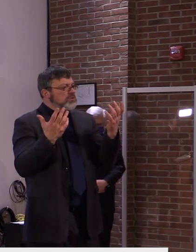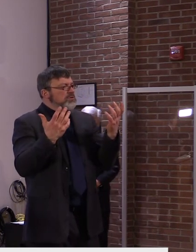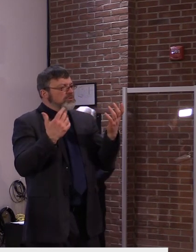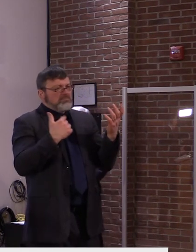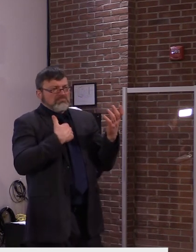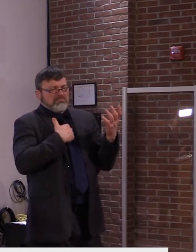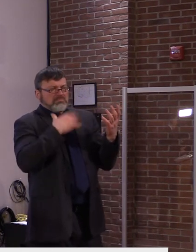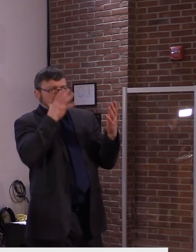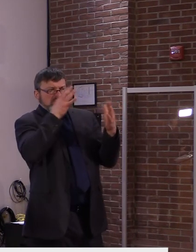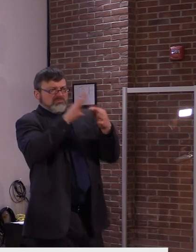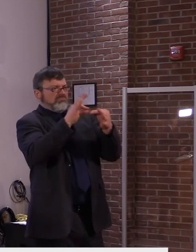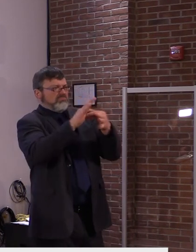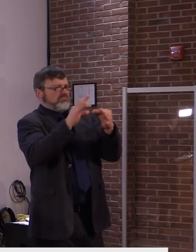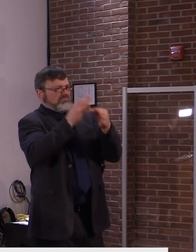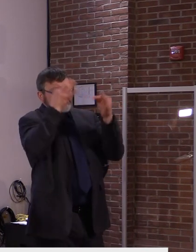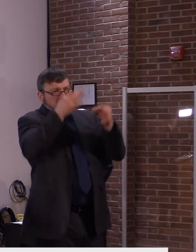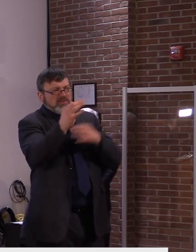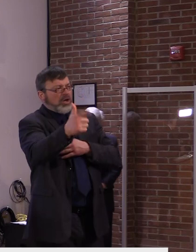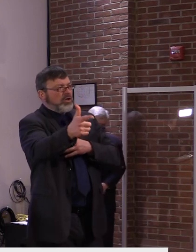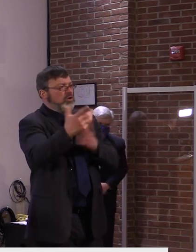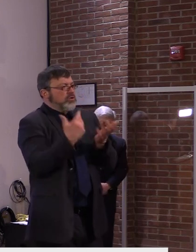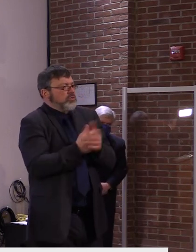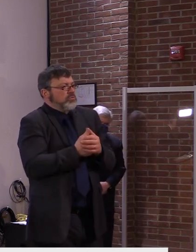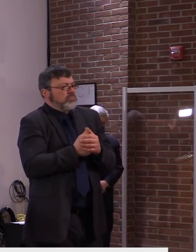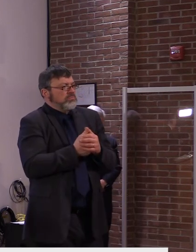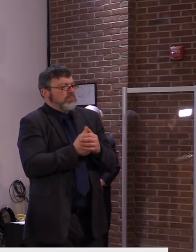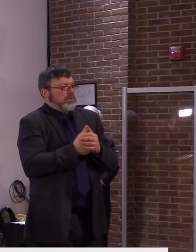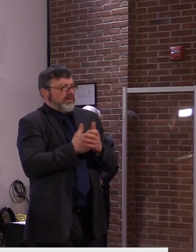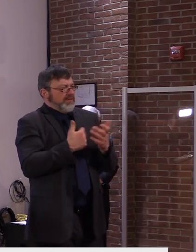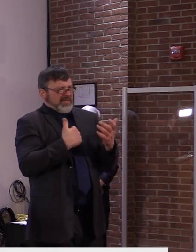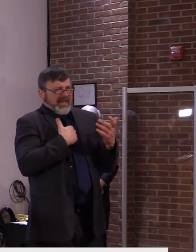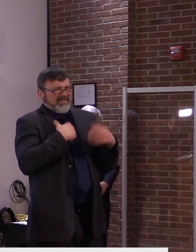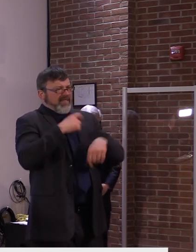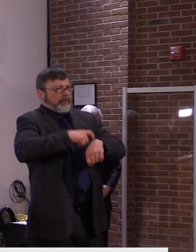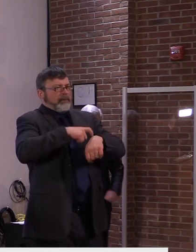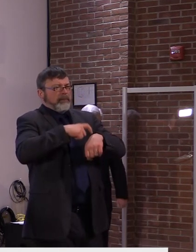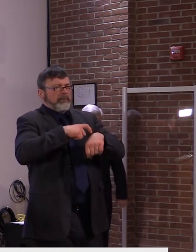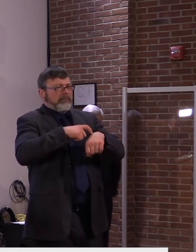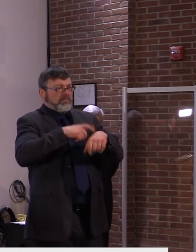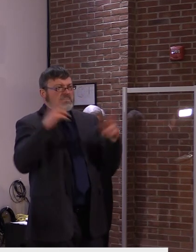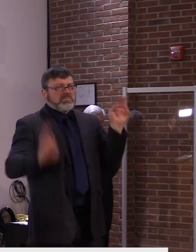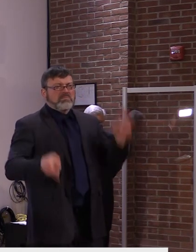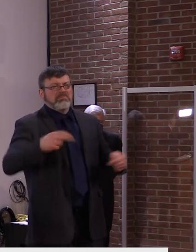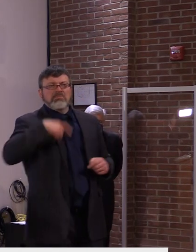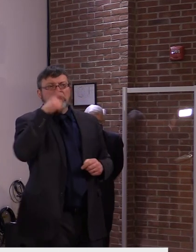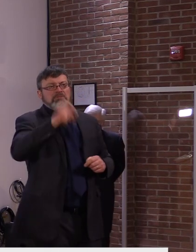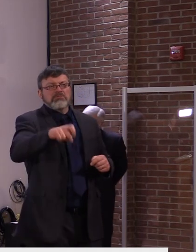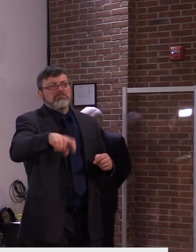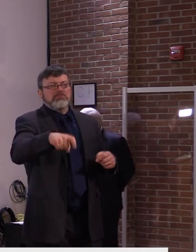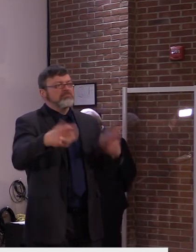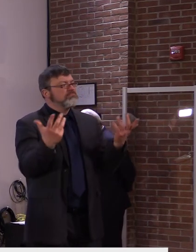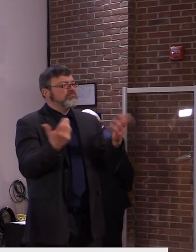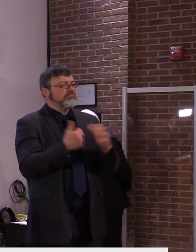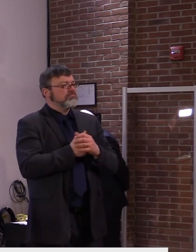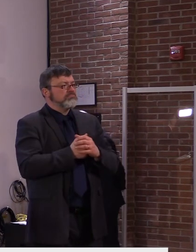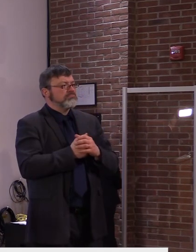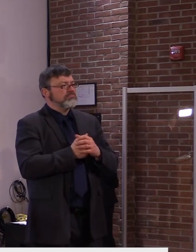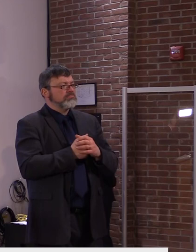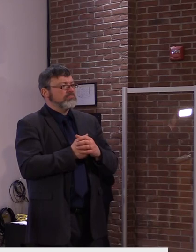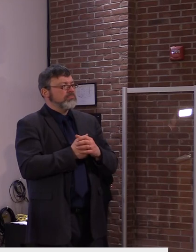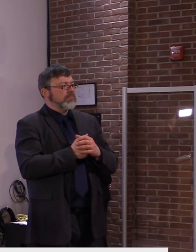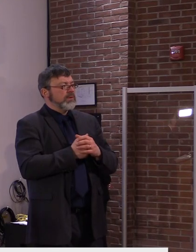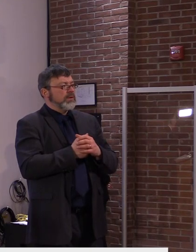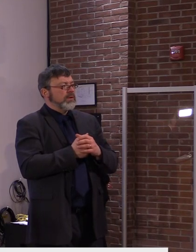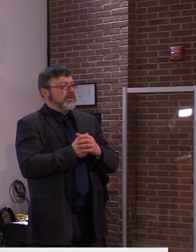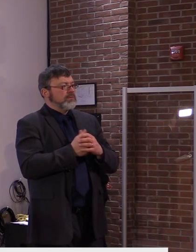need and in some respects, getting this on the table is good news. And